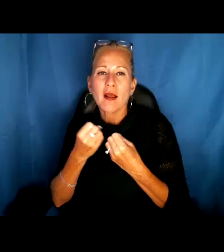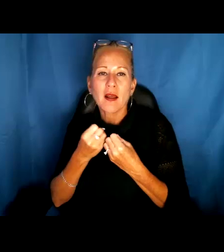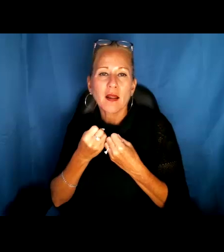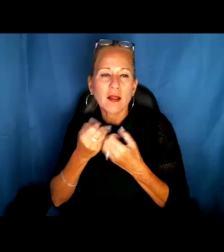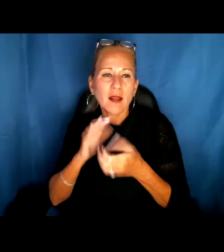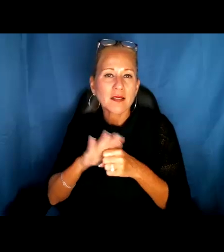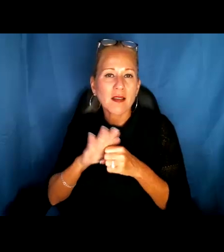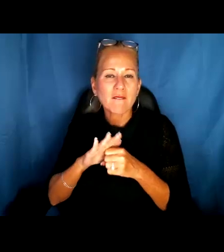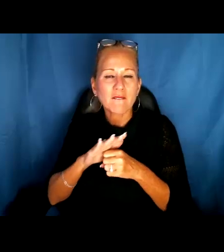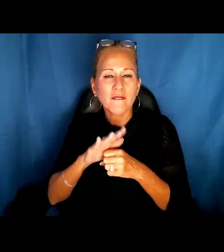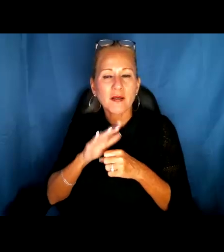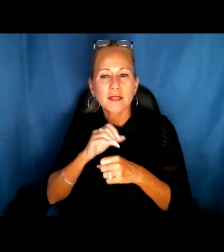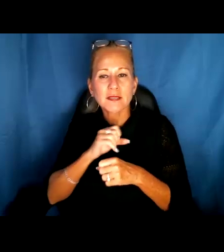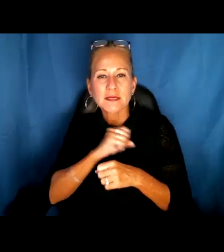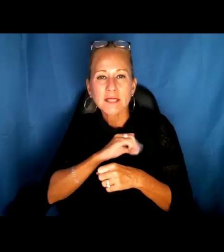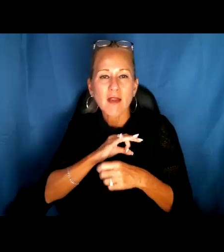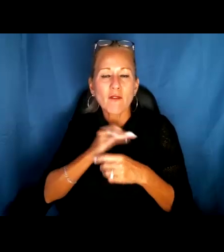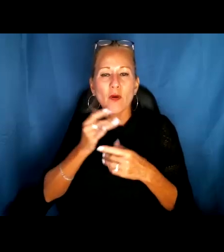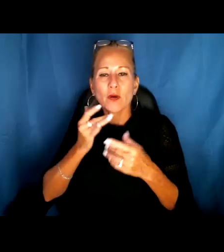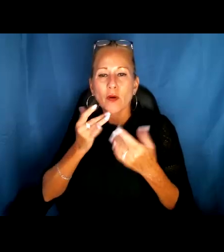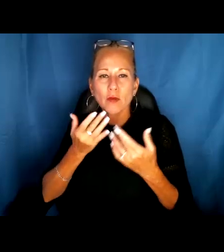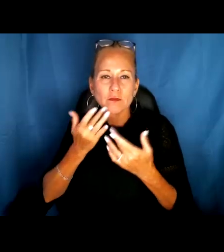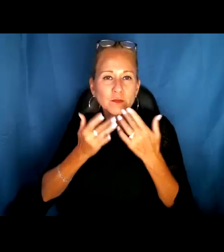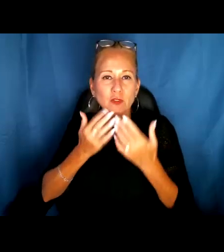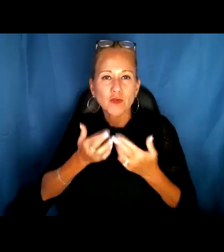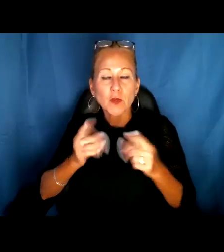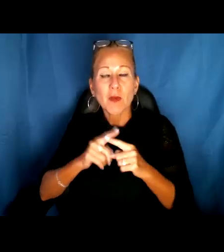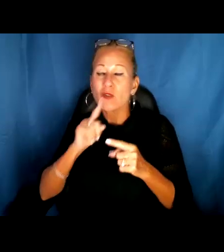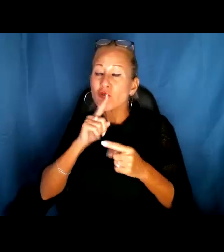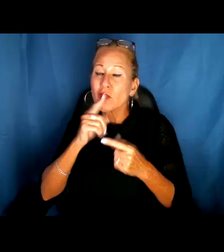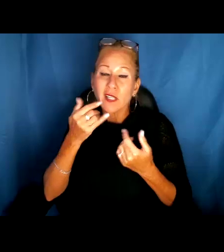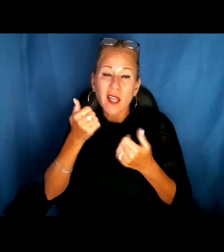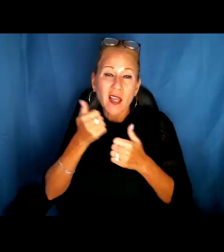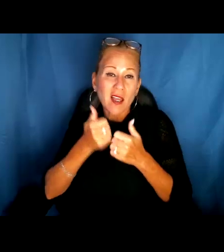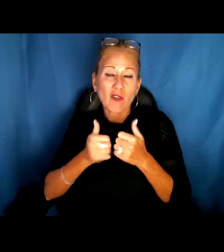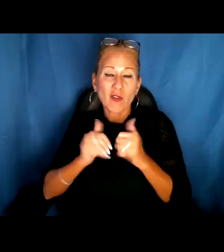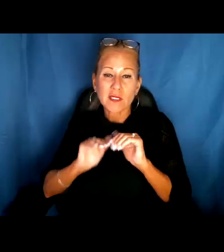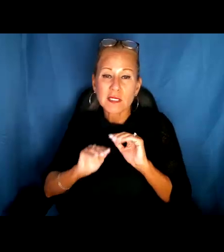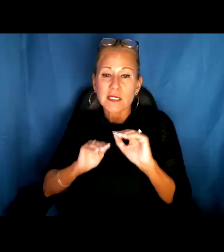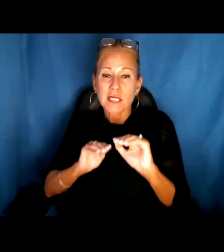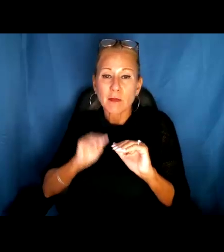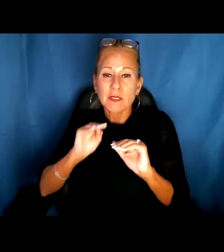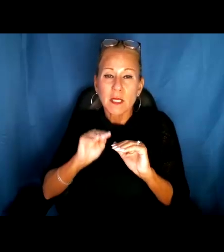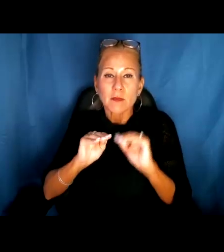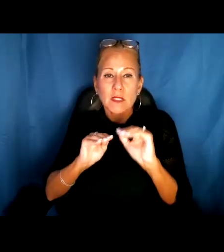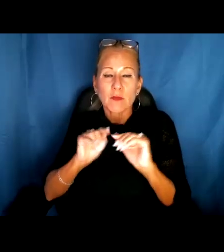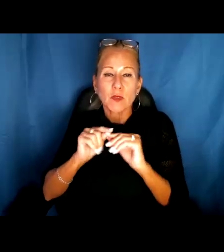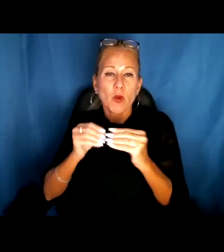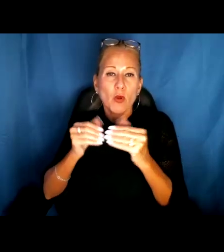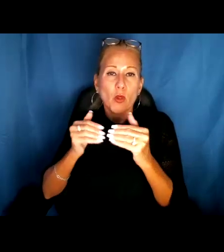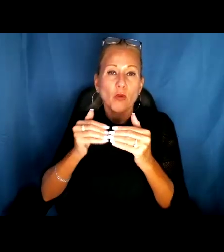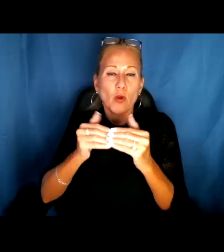but every little step is a step to closer services. And